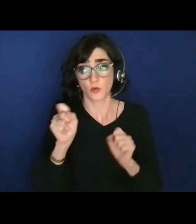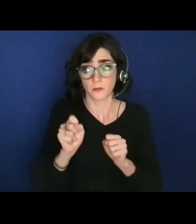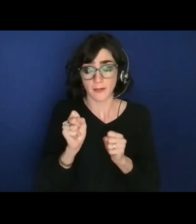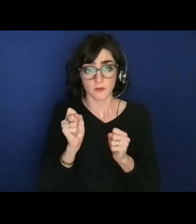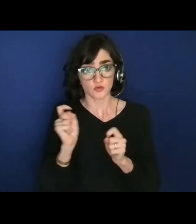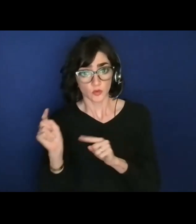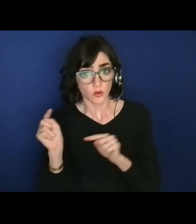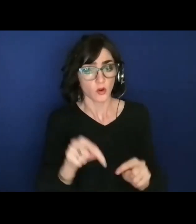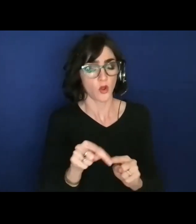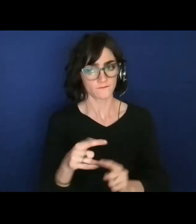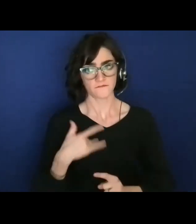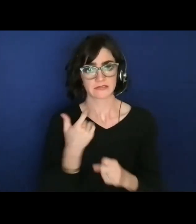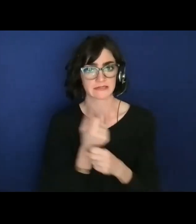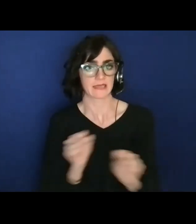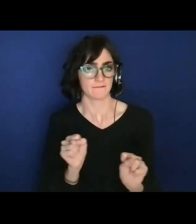is assured.